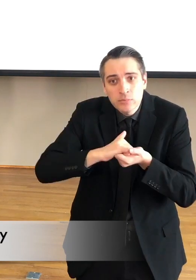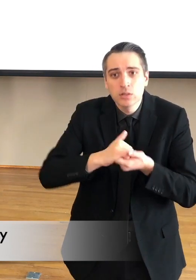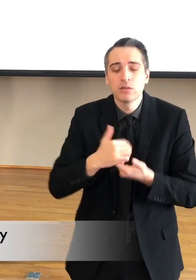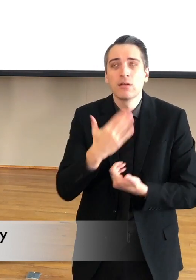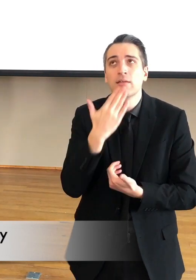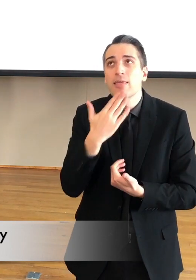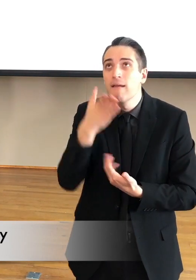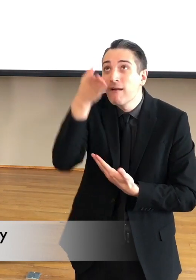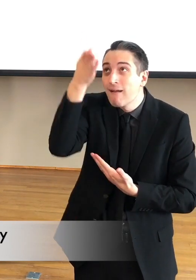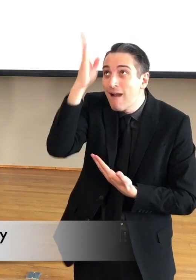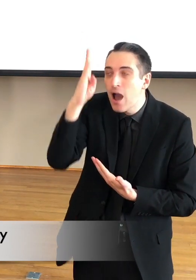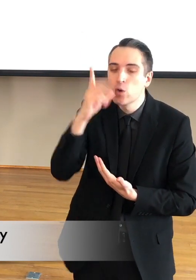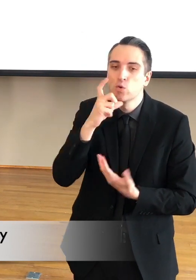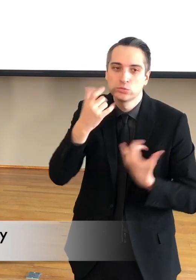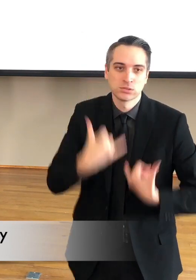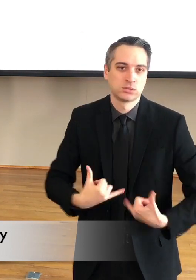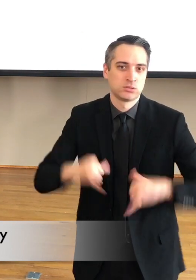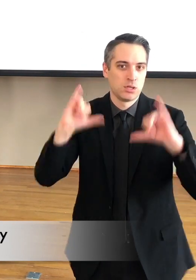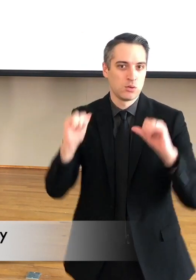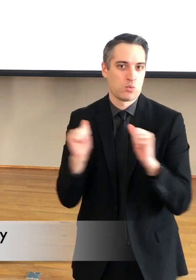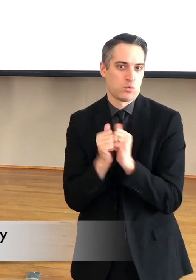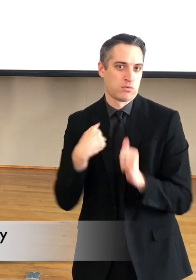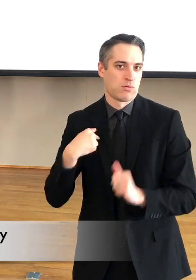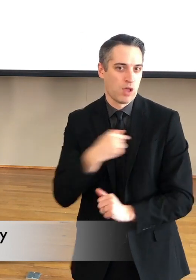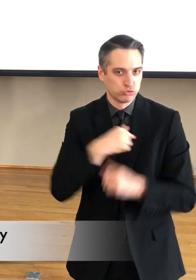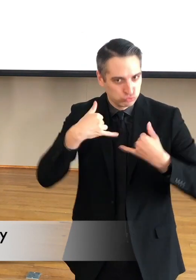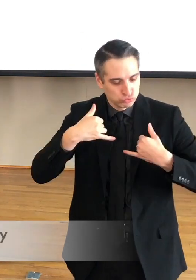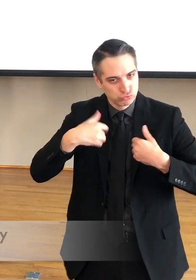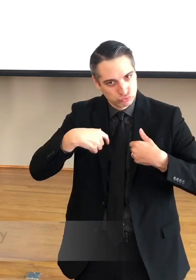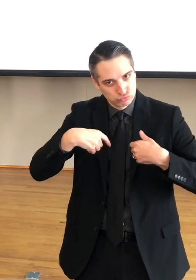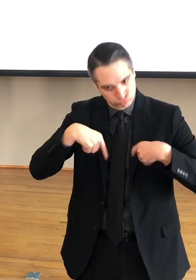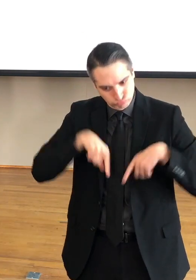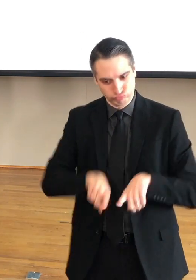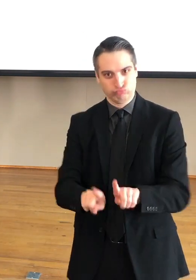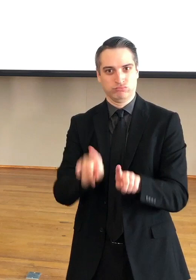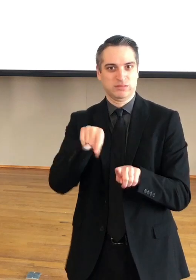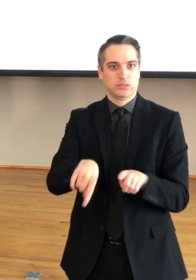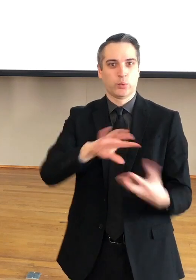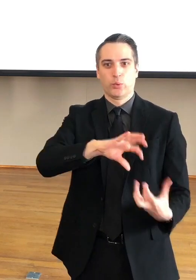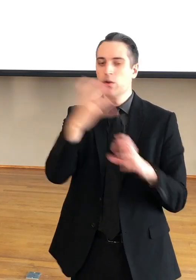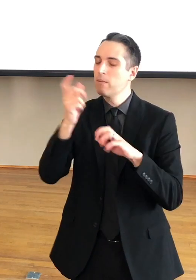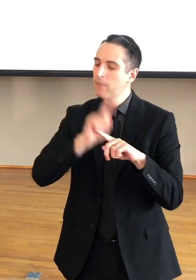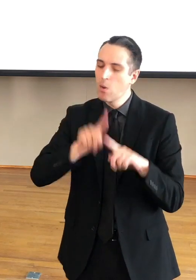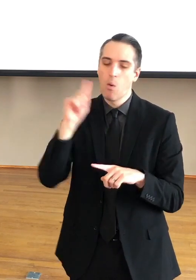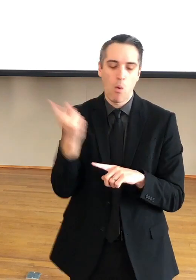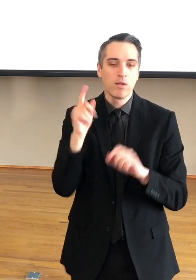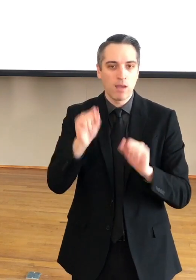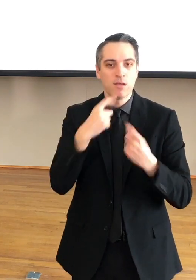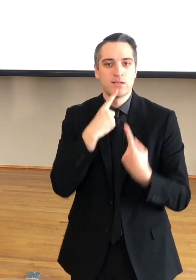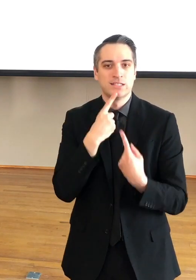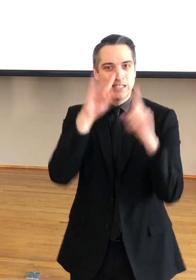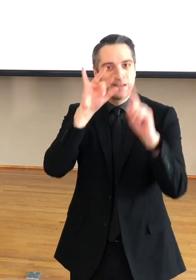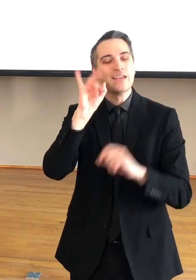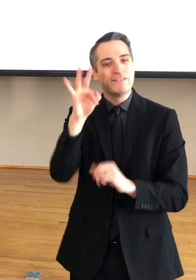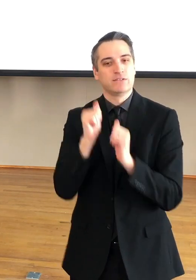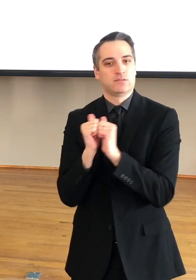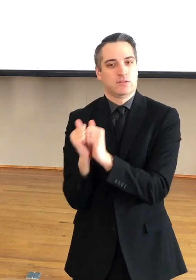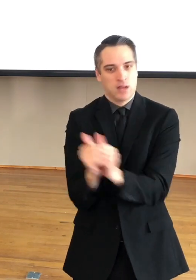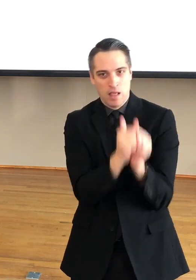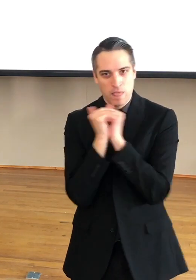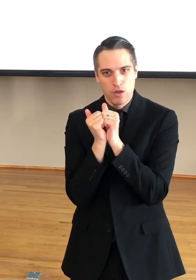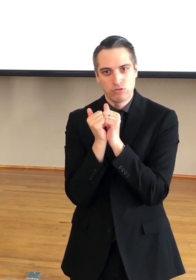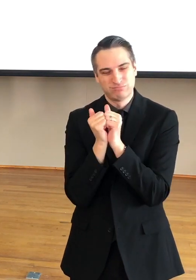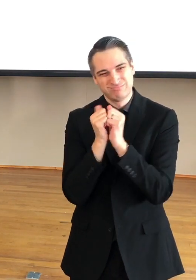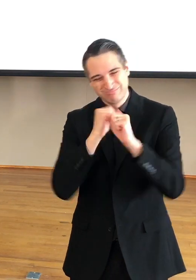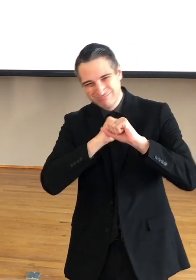still present and with us as we work through this crisis. But we can only get through this together by working together and standing together and fighting